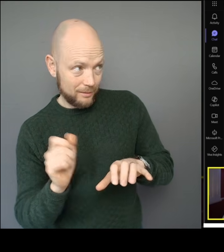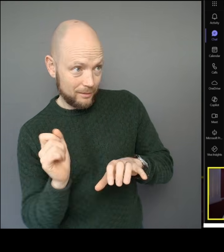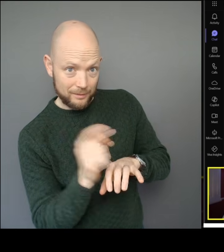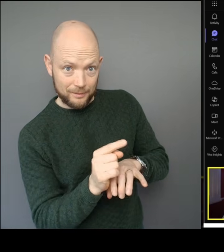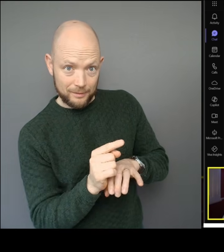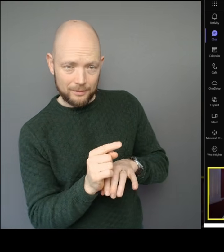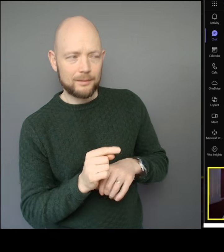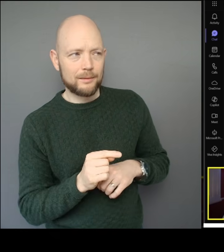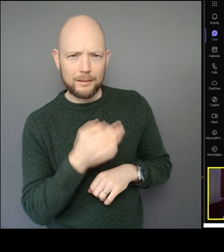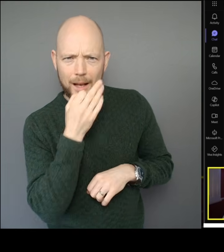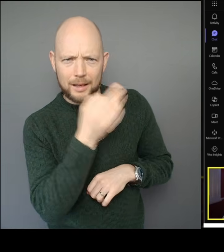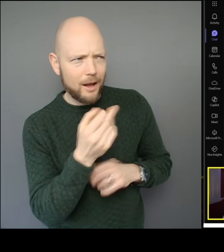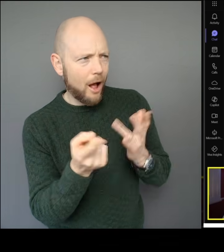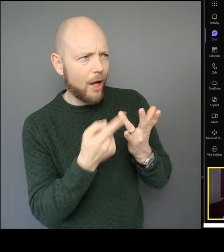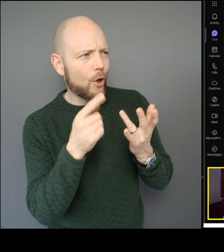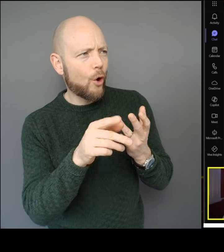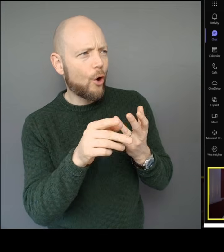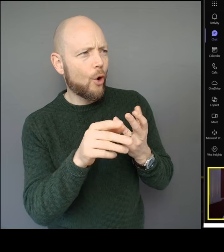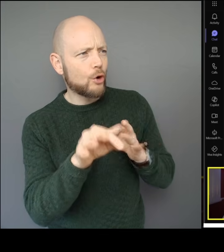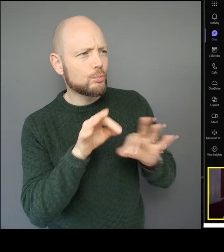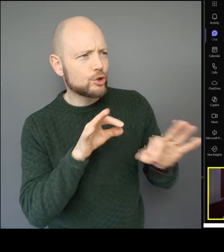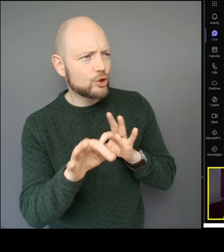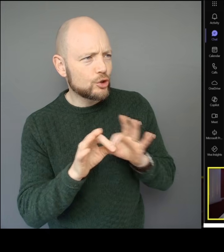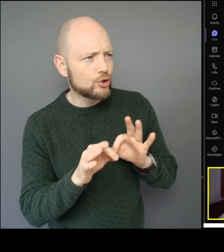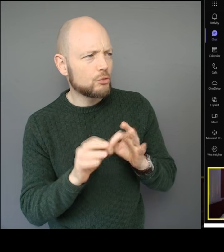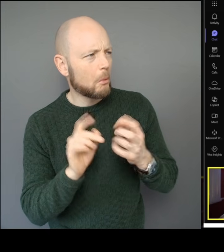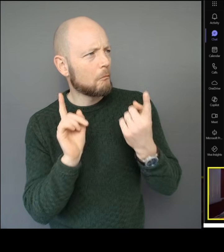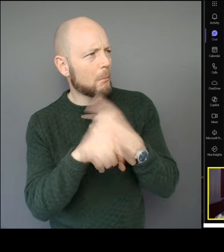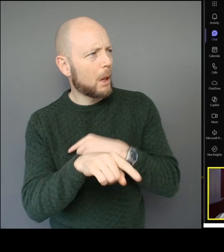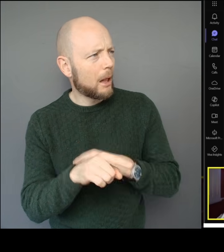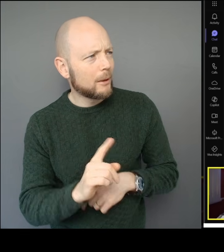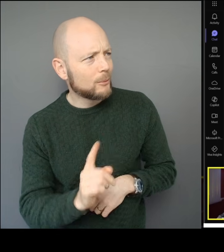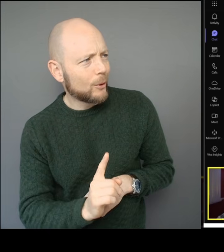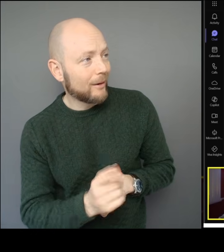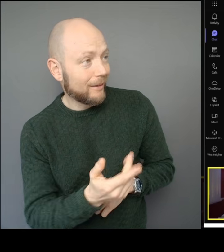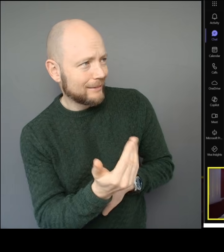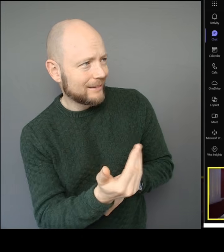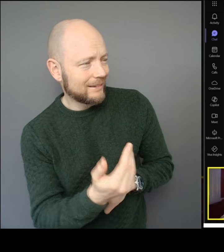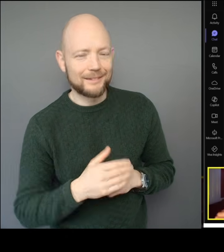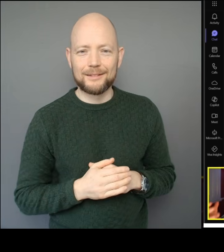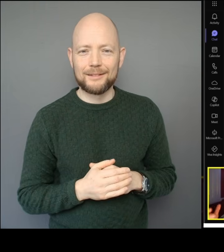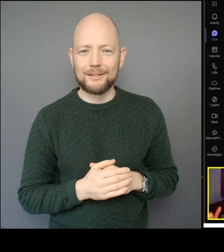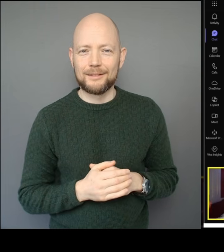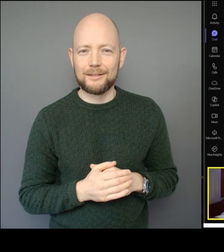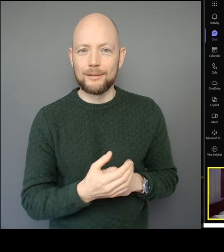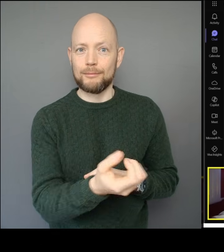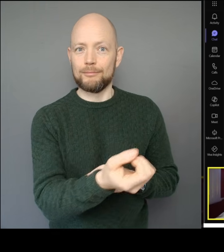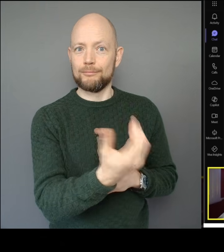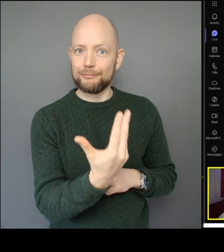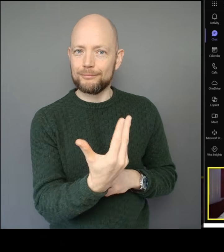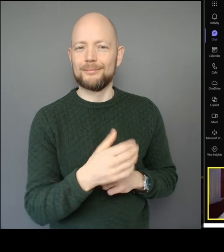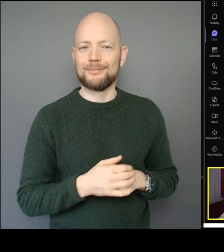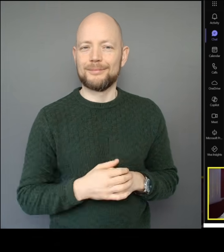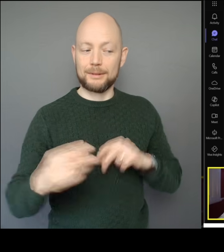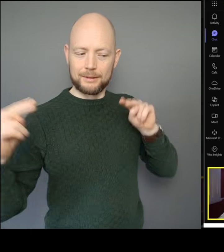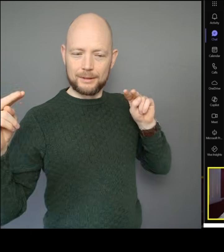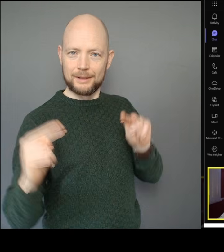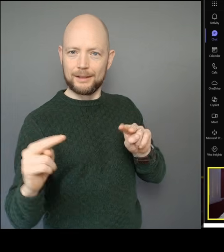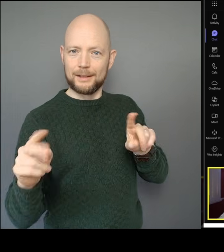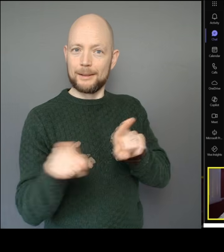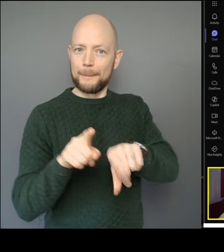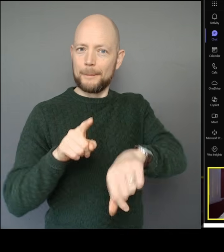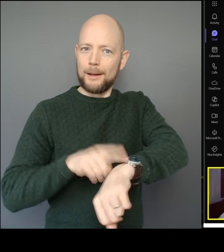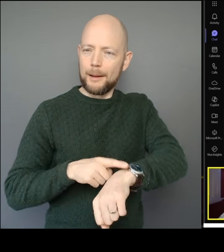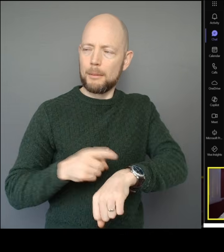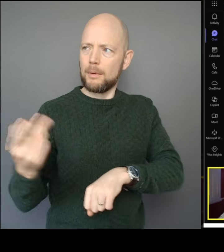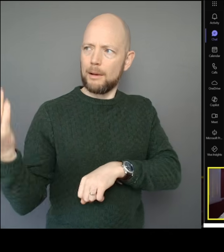Copilot, what other variations are there? And Copilot will go ahead and respond in this group chat, and Albert sees it. Albert